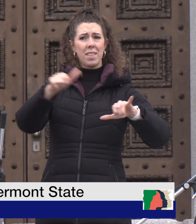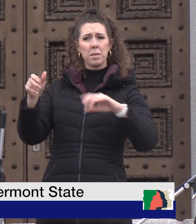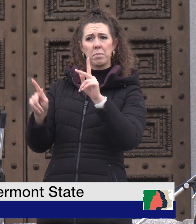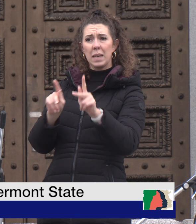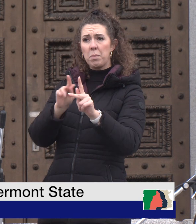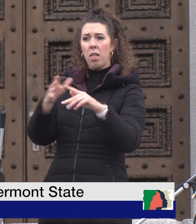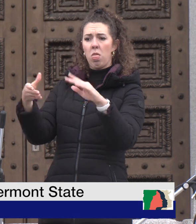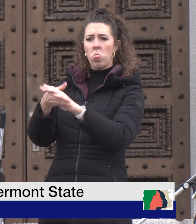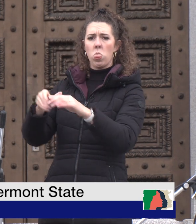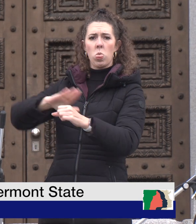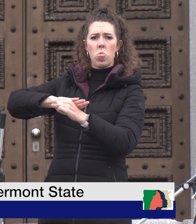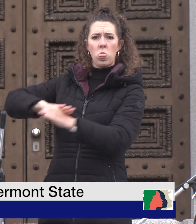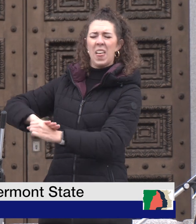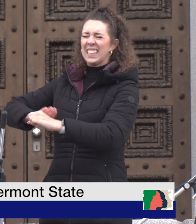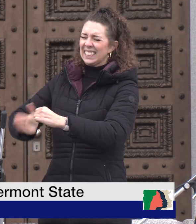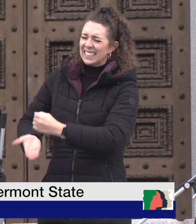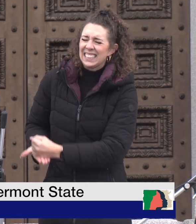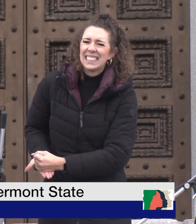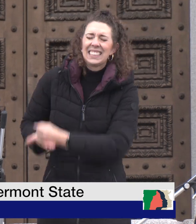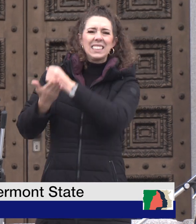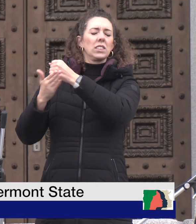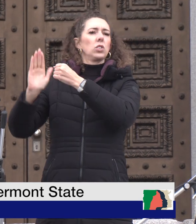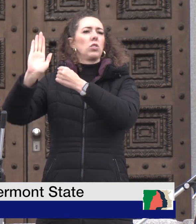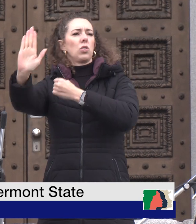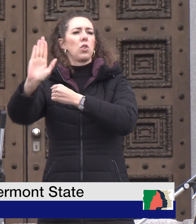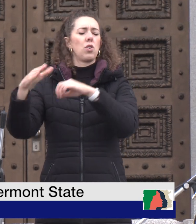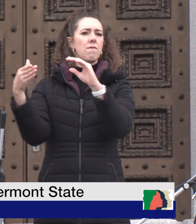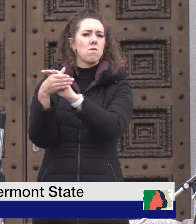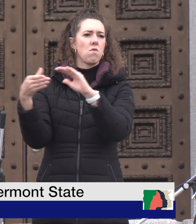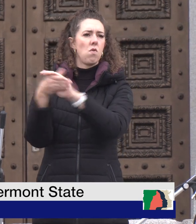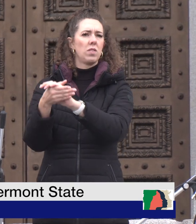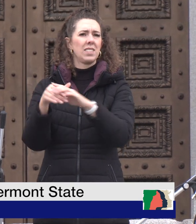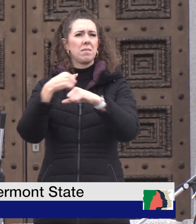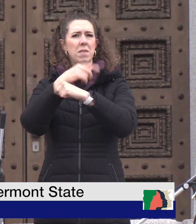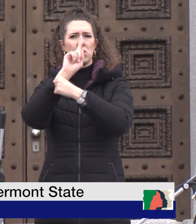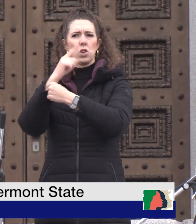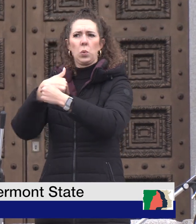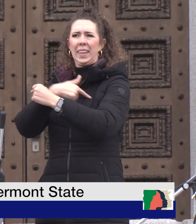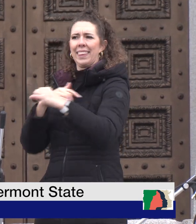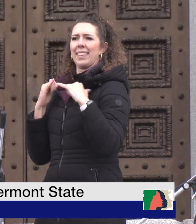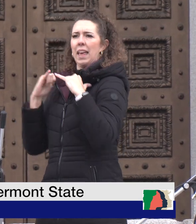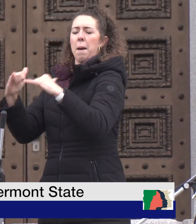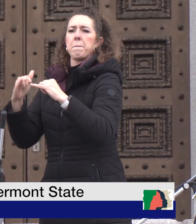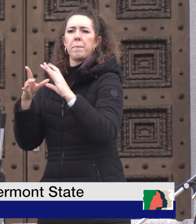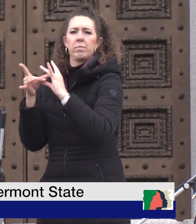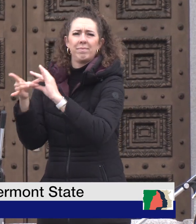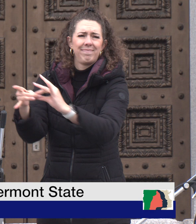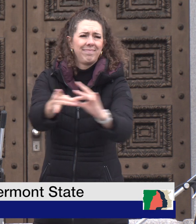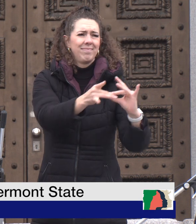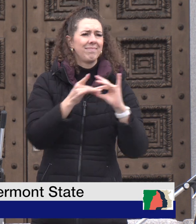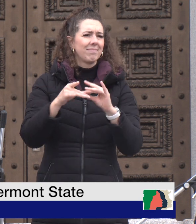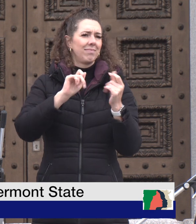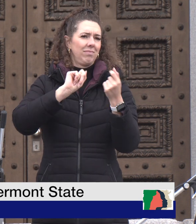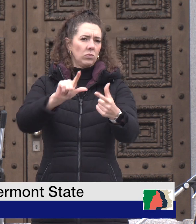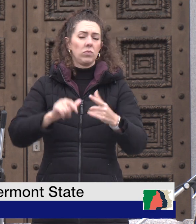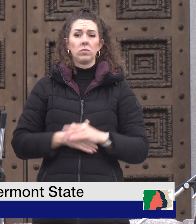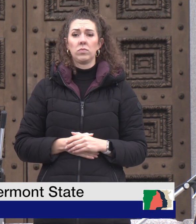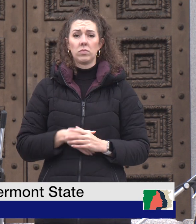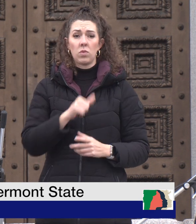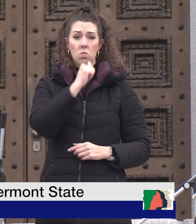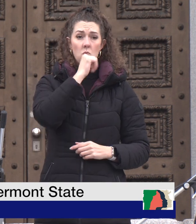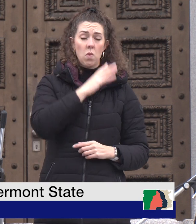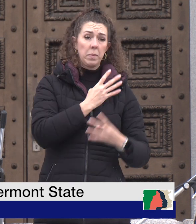the invisibilized woman and share a crucial reminder that we are them and they are us. Incarcerated